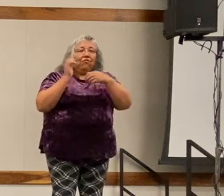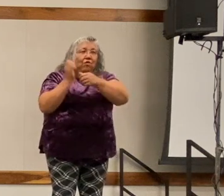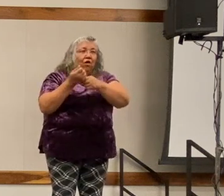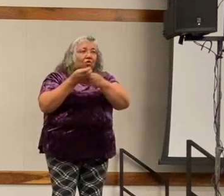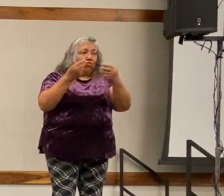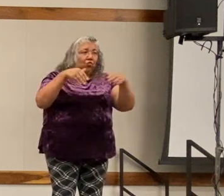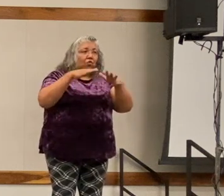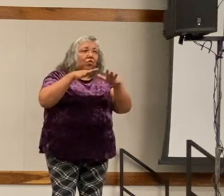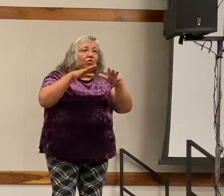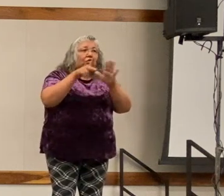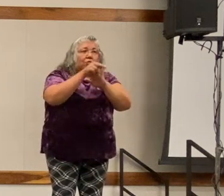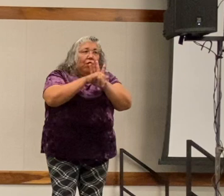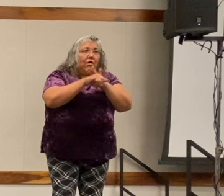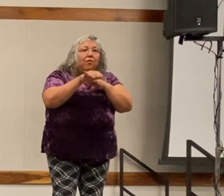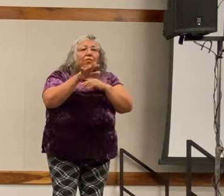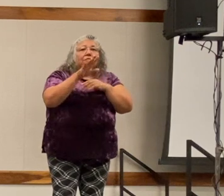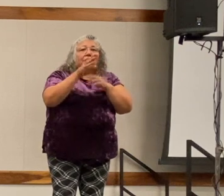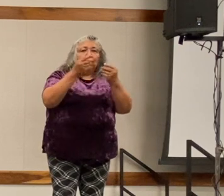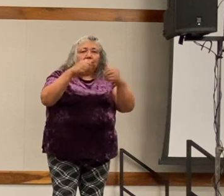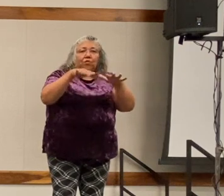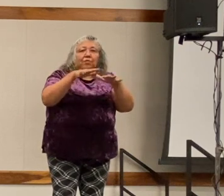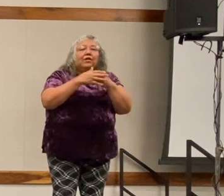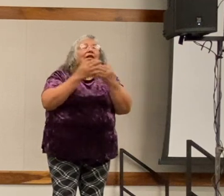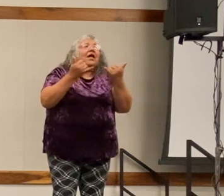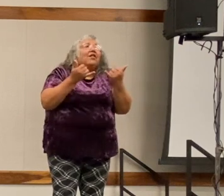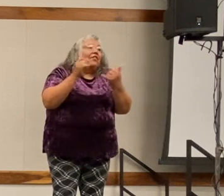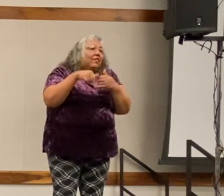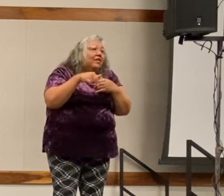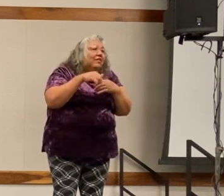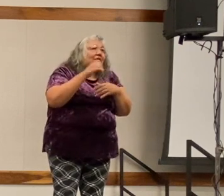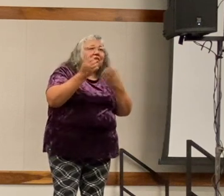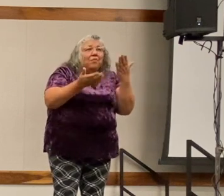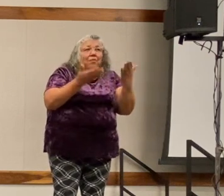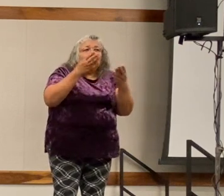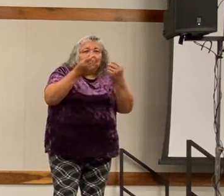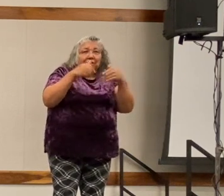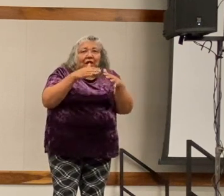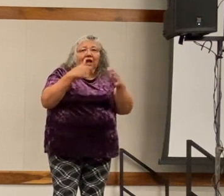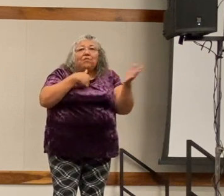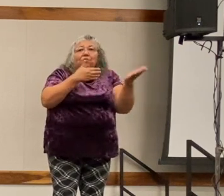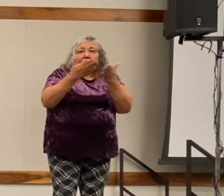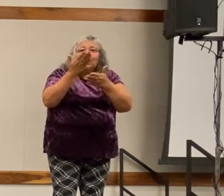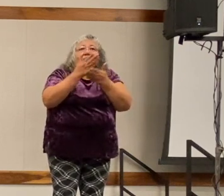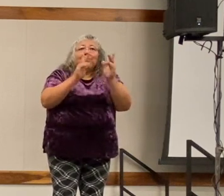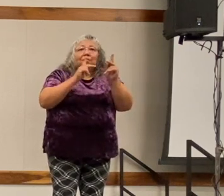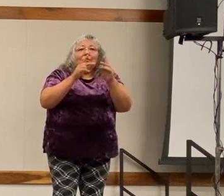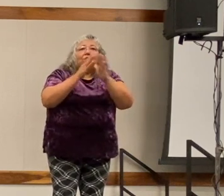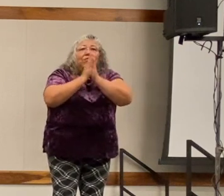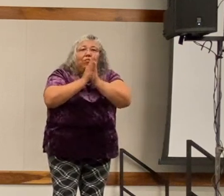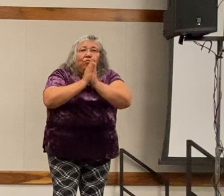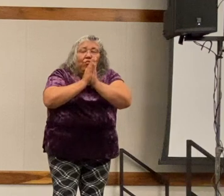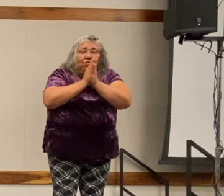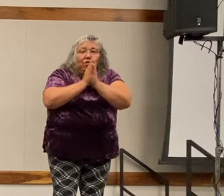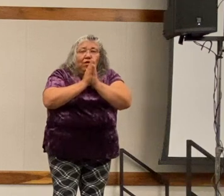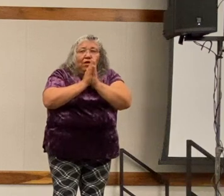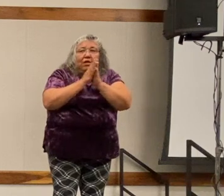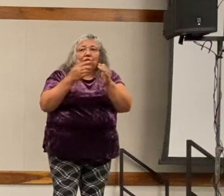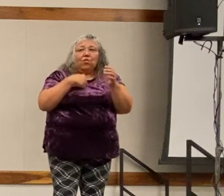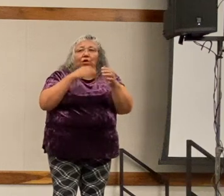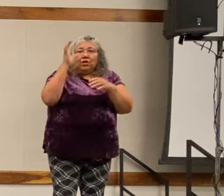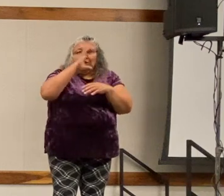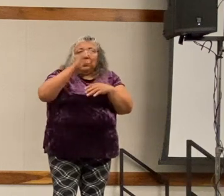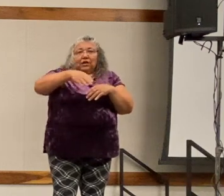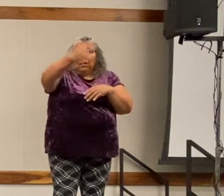okay? And so this is the possible land, and I've taken some people there, we prayed over it, and we're